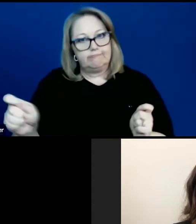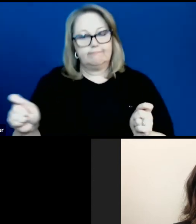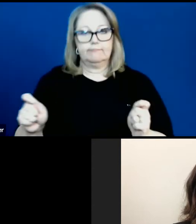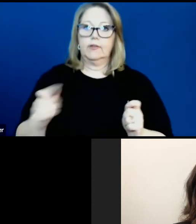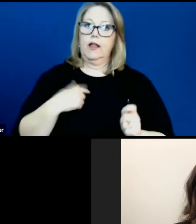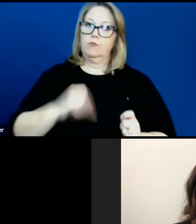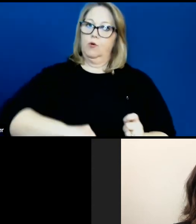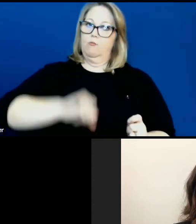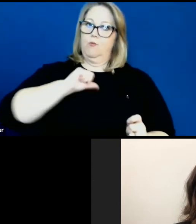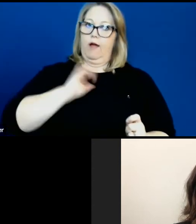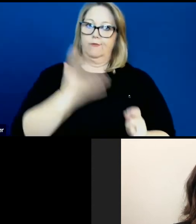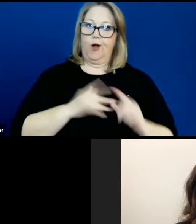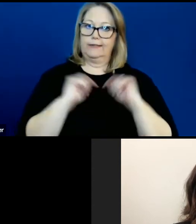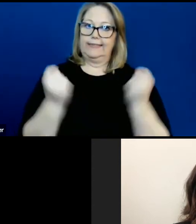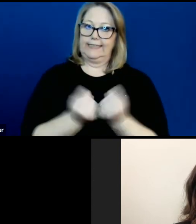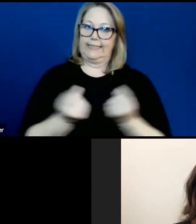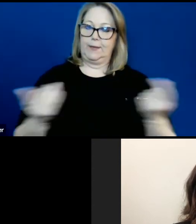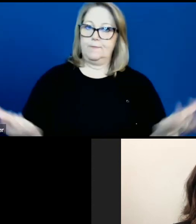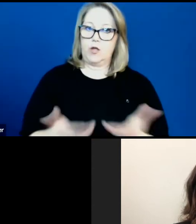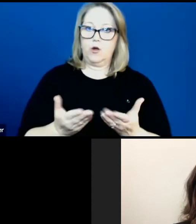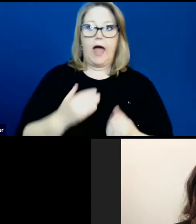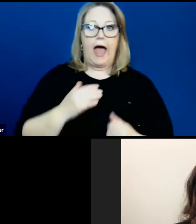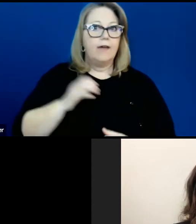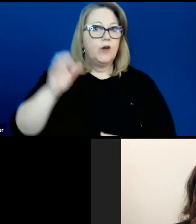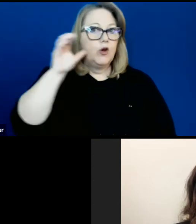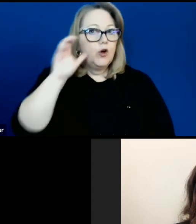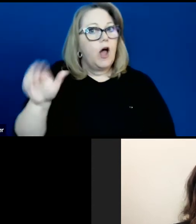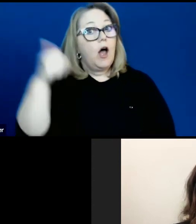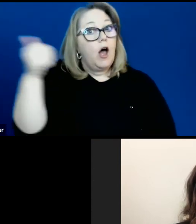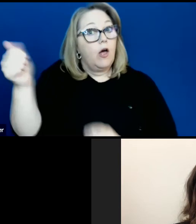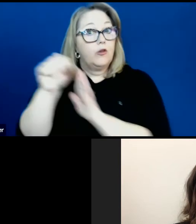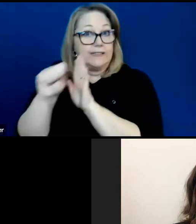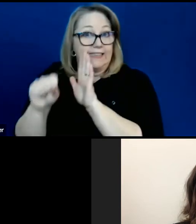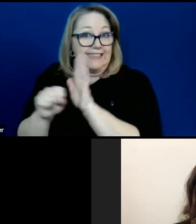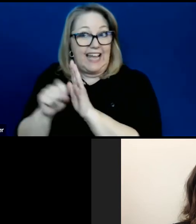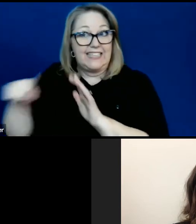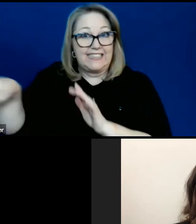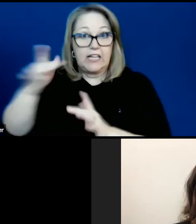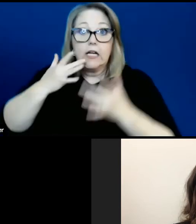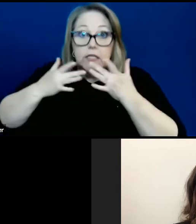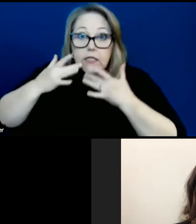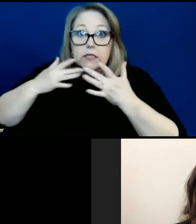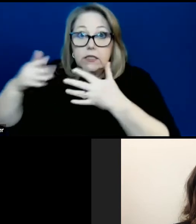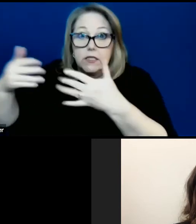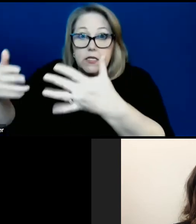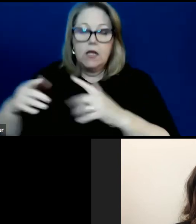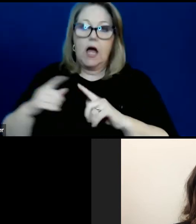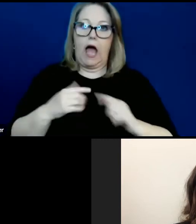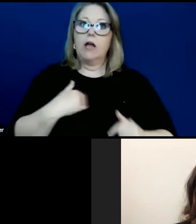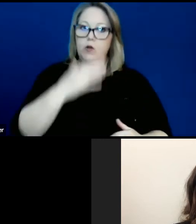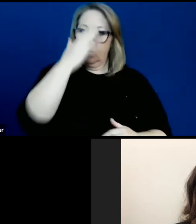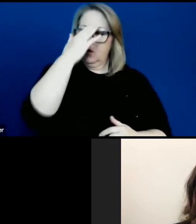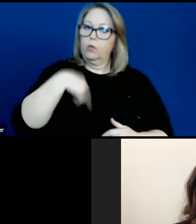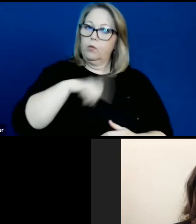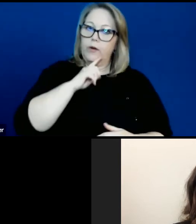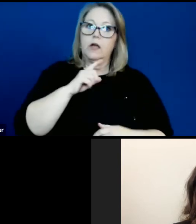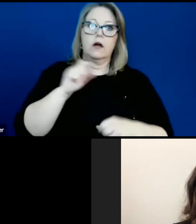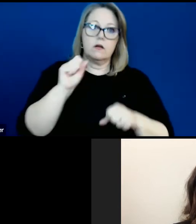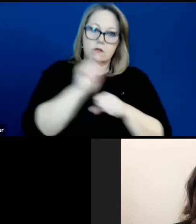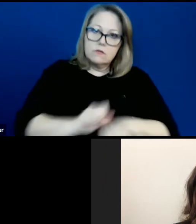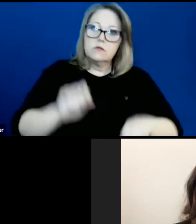team. But states across the country and here in Nevada are stretched thin. I was pleased to see that the latest stimulus package